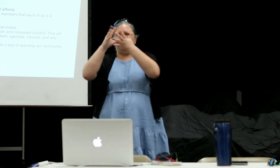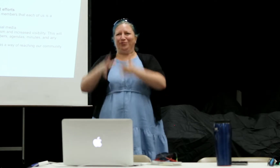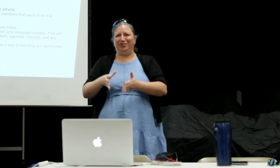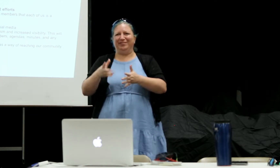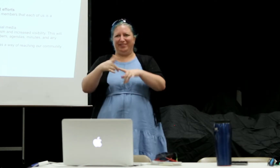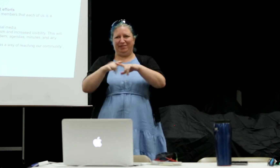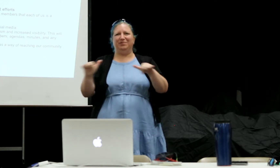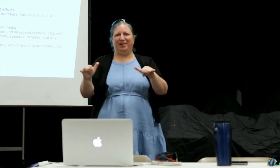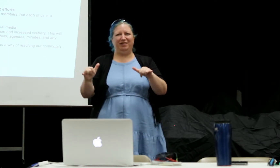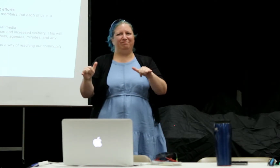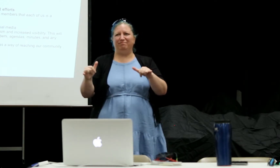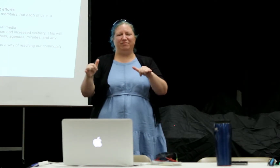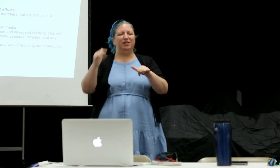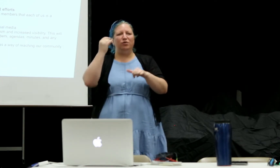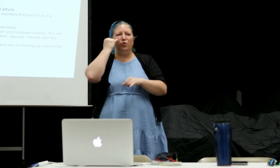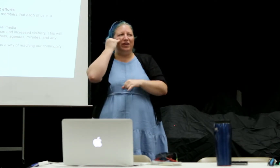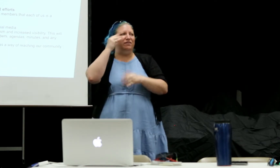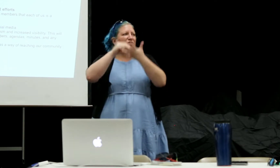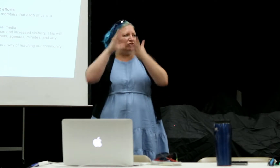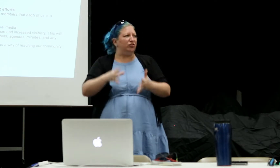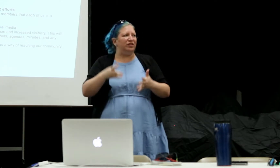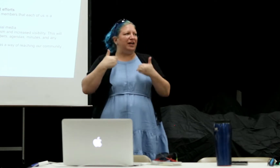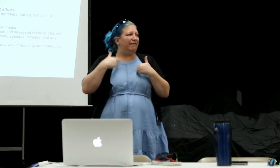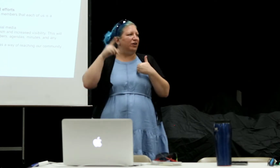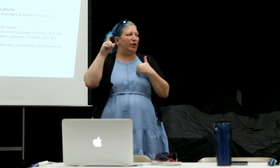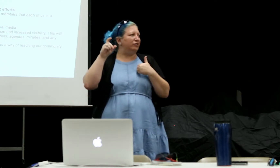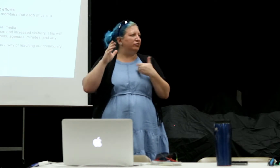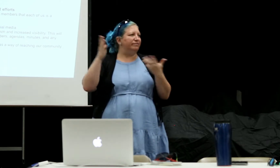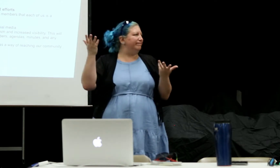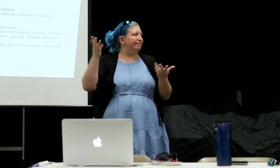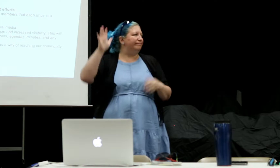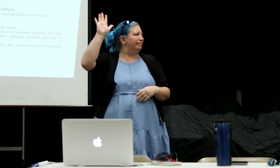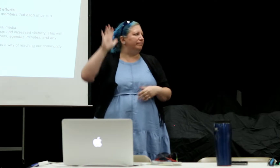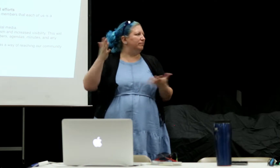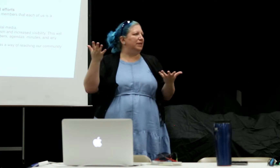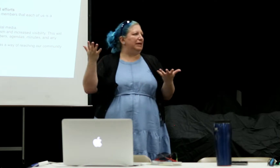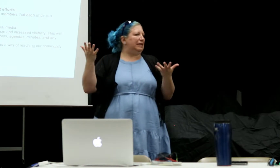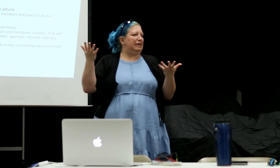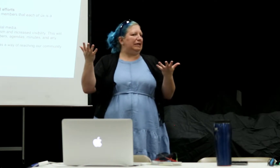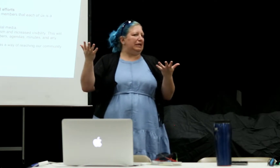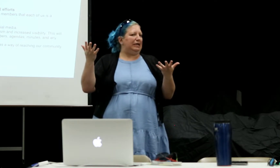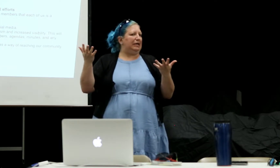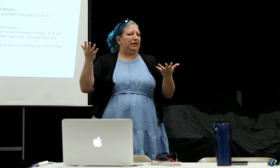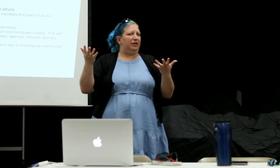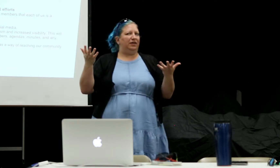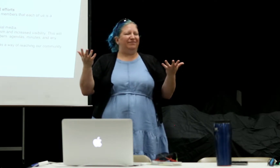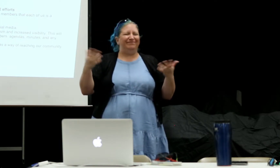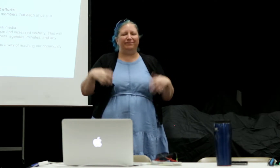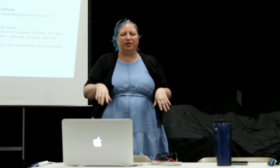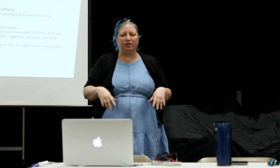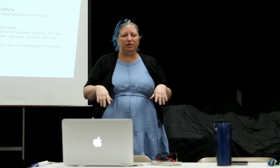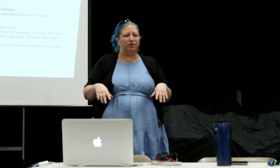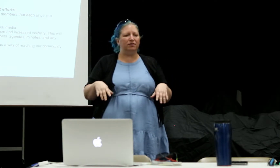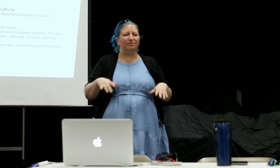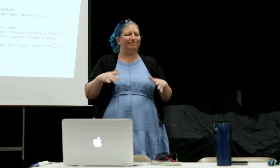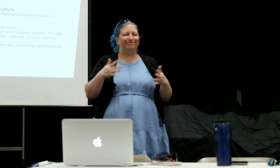so it's hard for the student to be able to see me, to see the interpreter, to get their turn taking